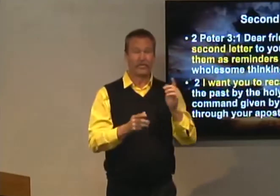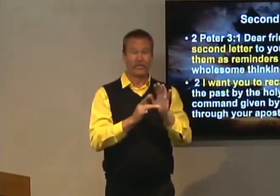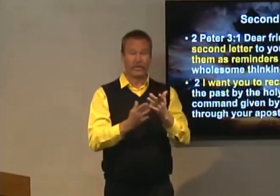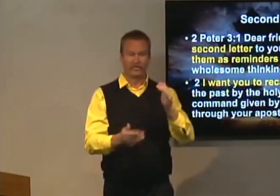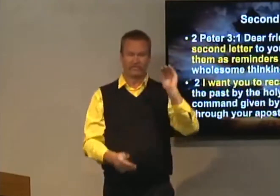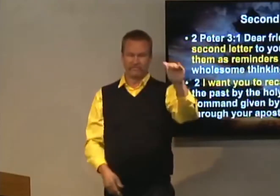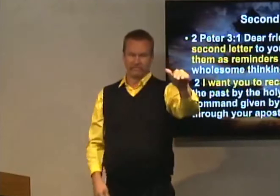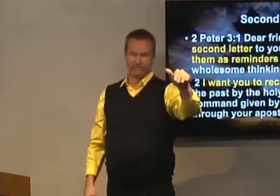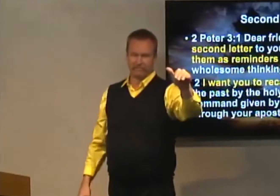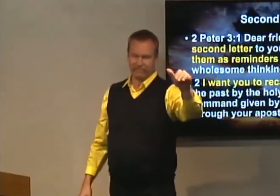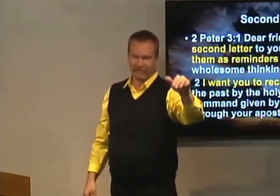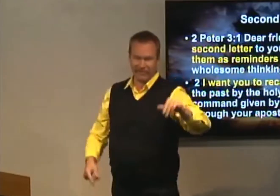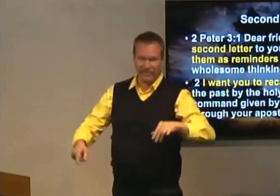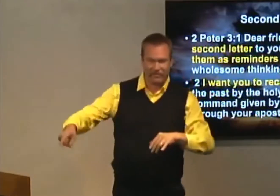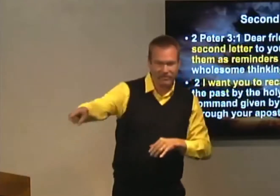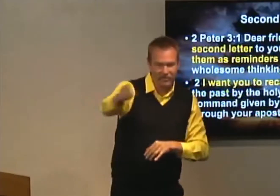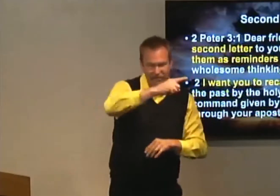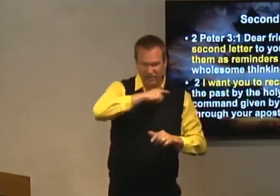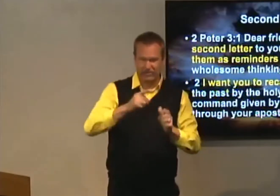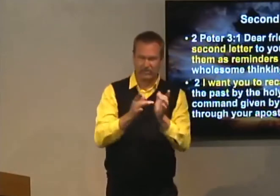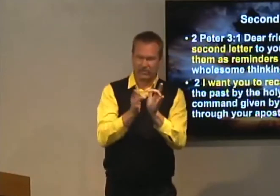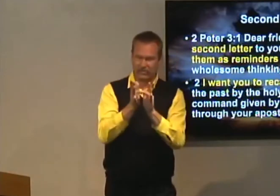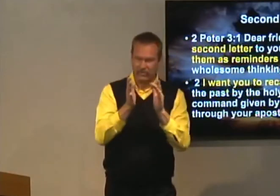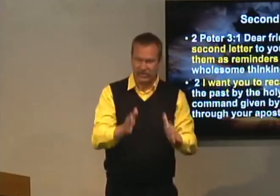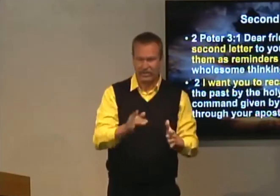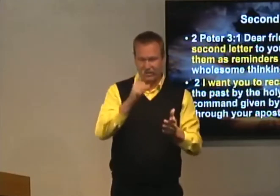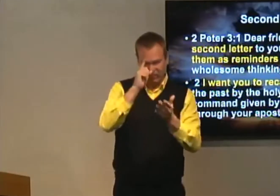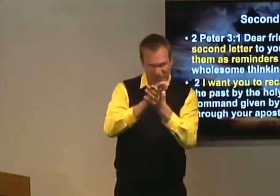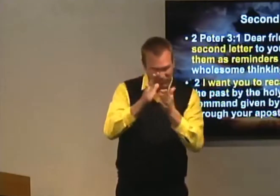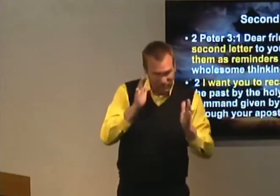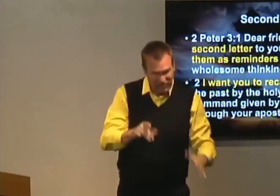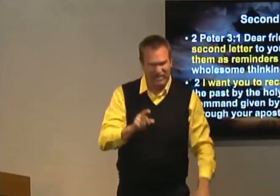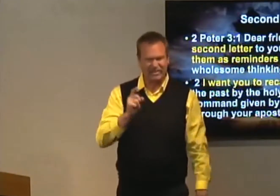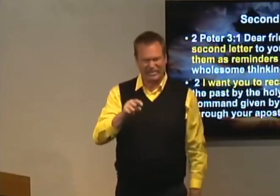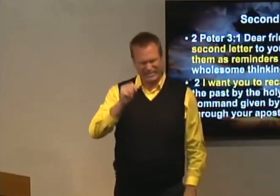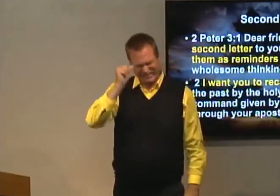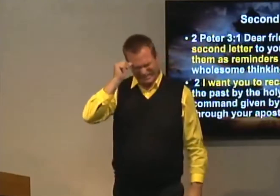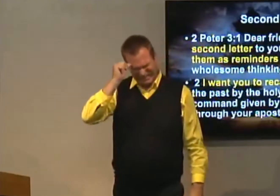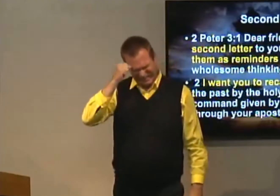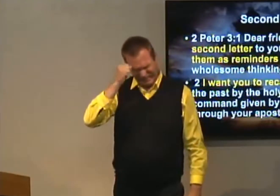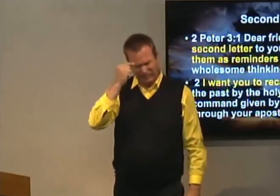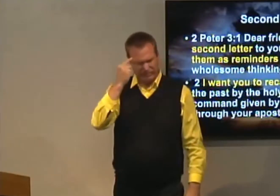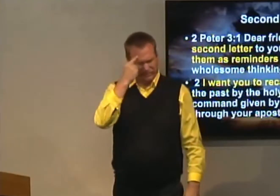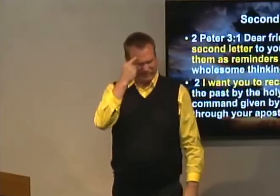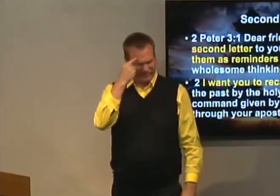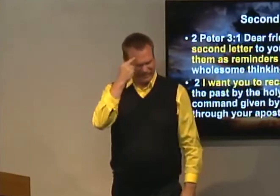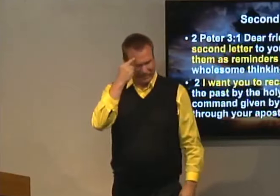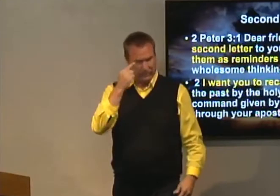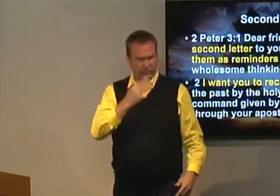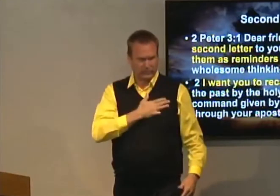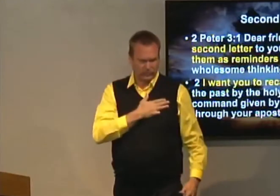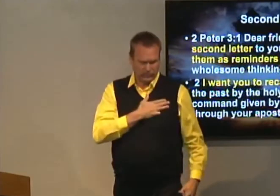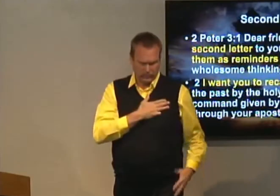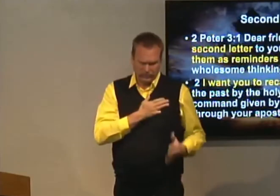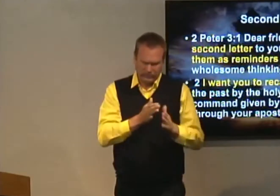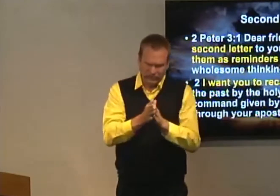second and a third letter sometimes when you get these things, these bills or whatever. You know, maybe your husband or your wife tells you something that you really need to